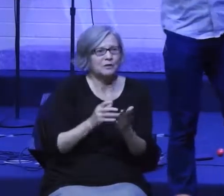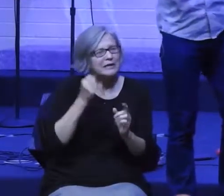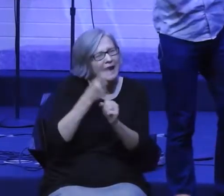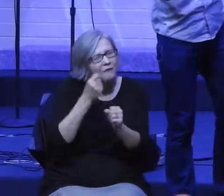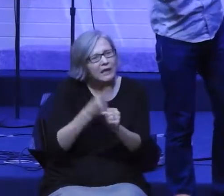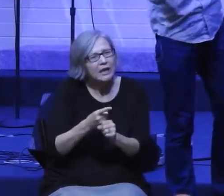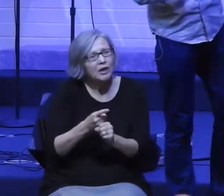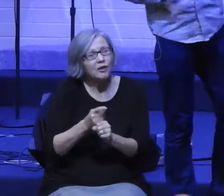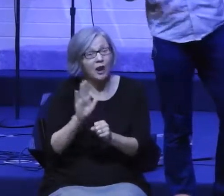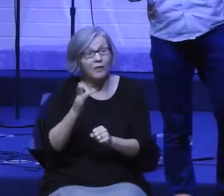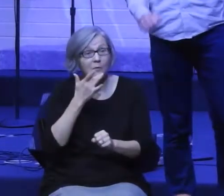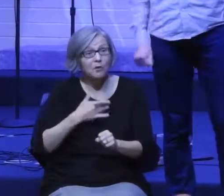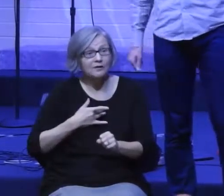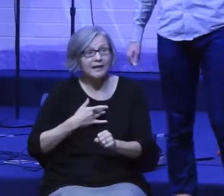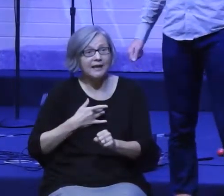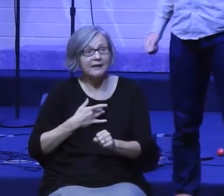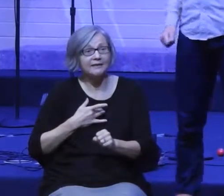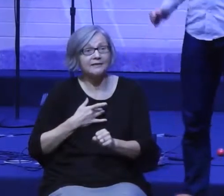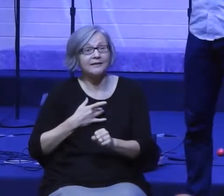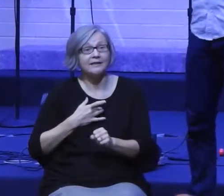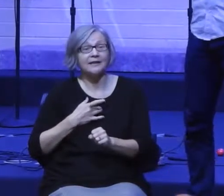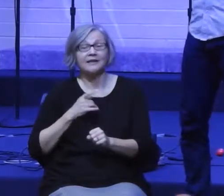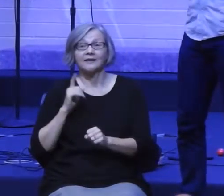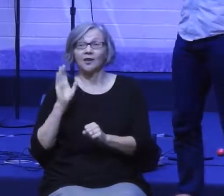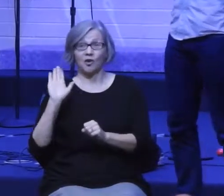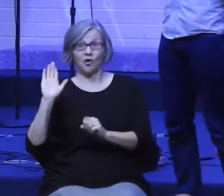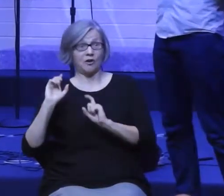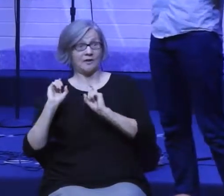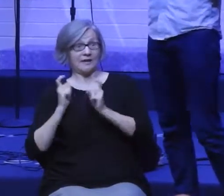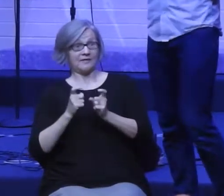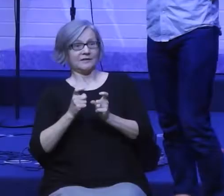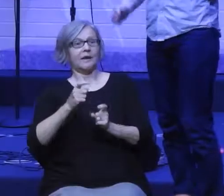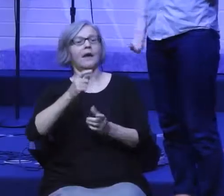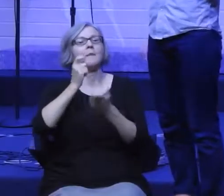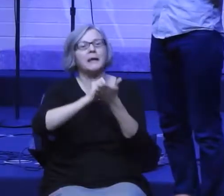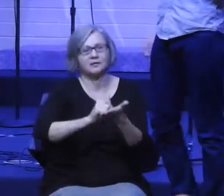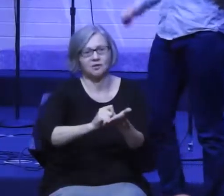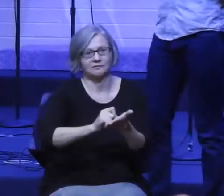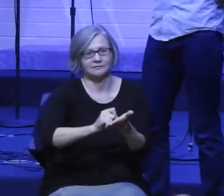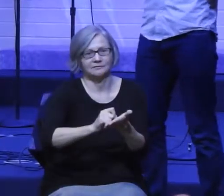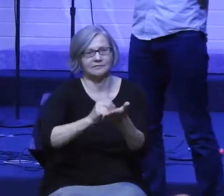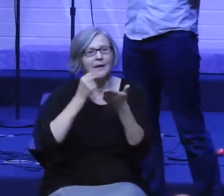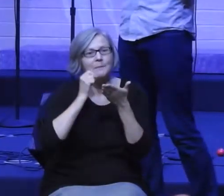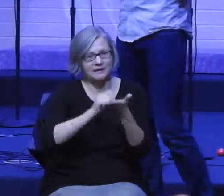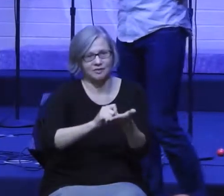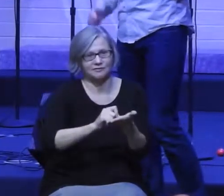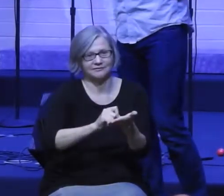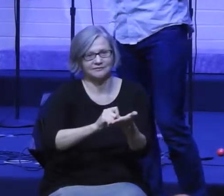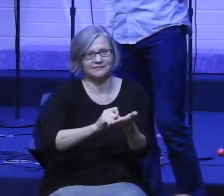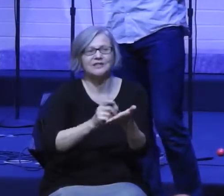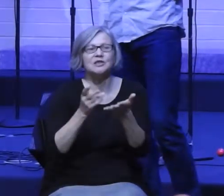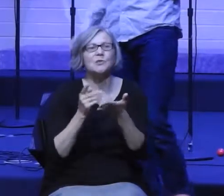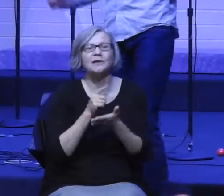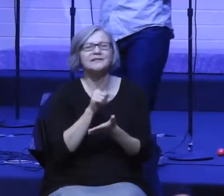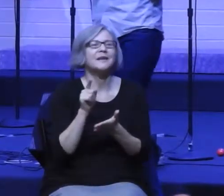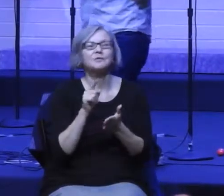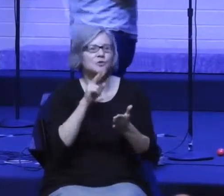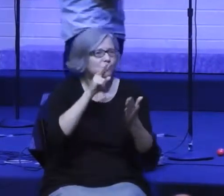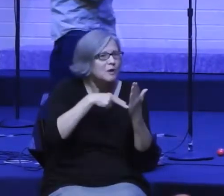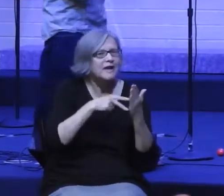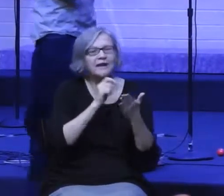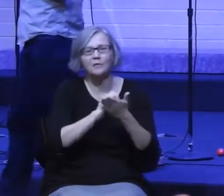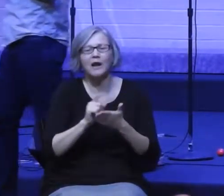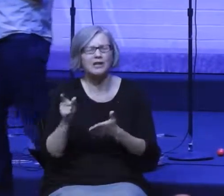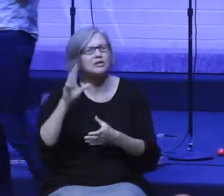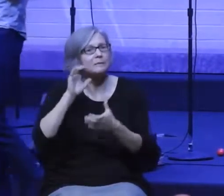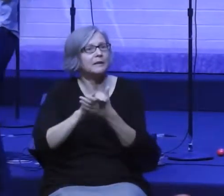that reading and writing and literature could change people and change communities and change the world. She was just passionate. So every